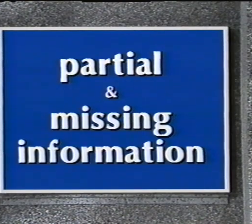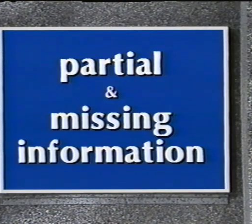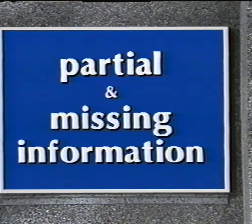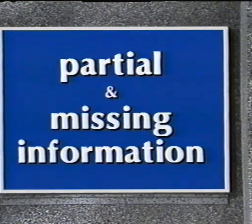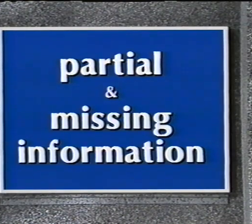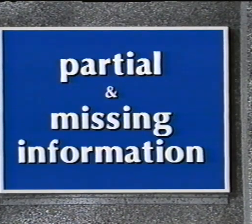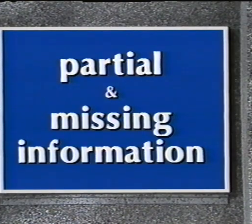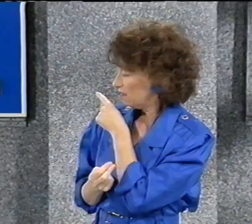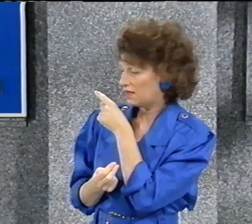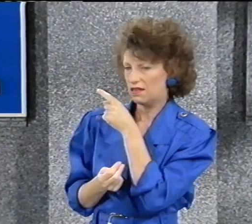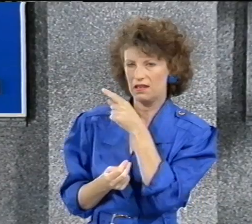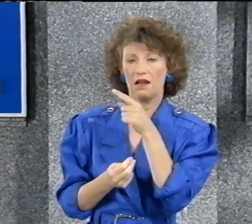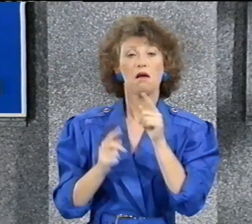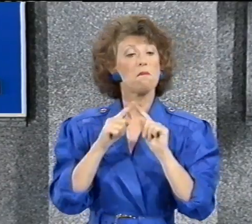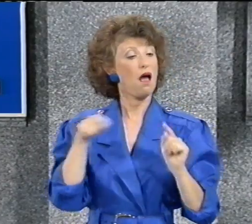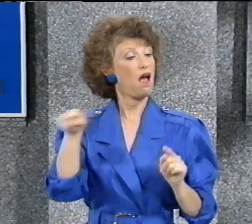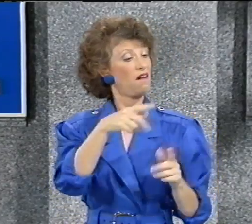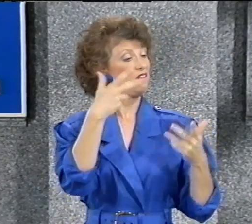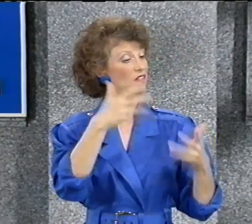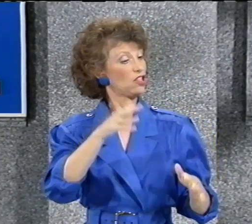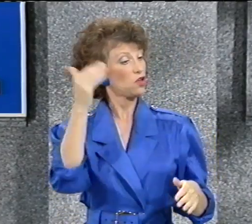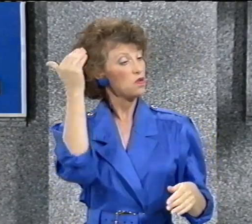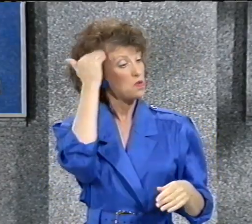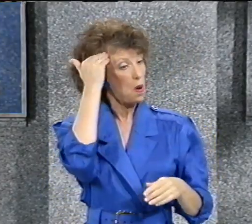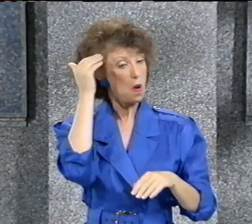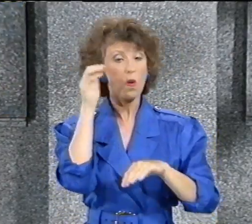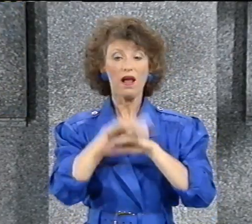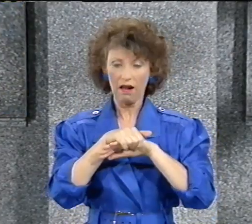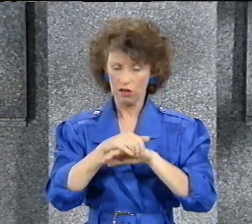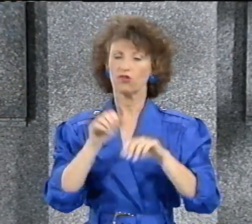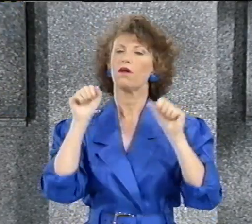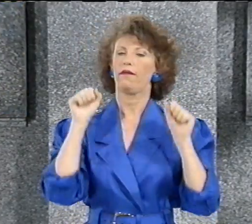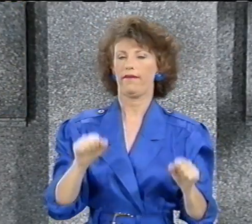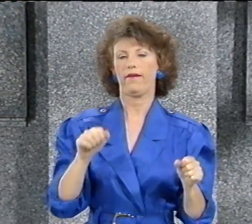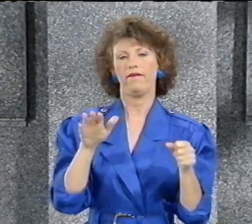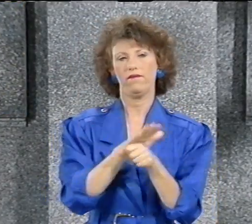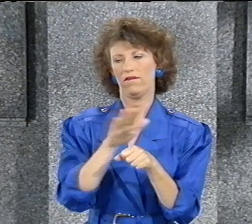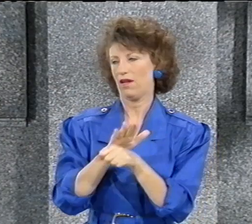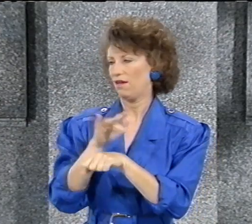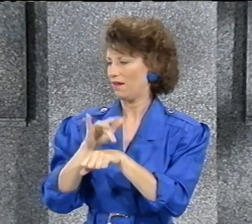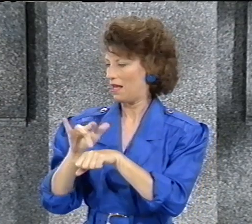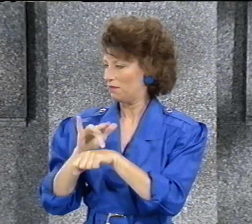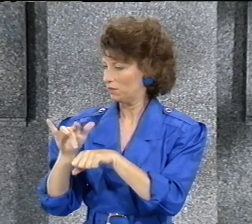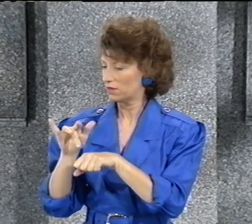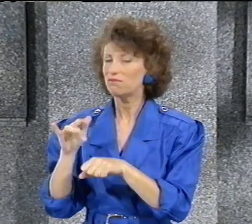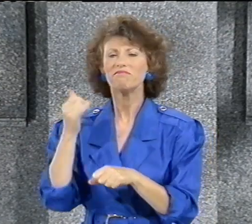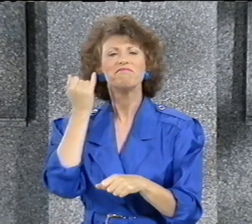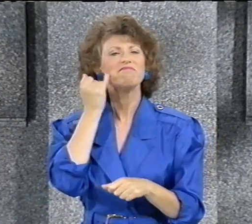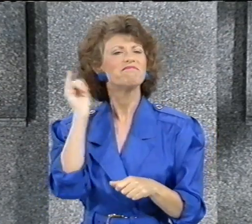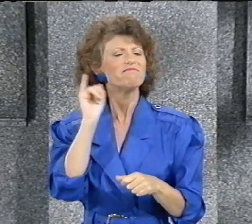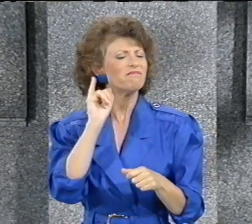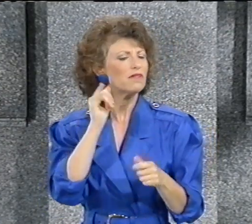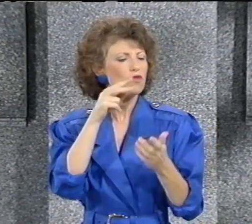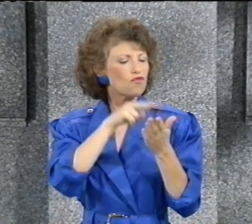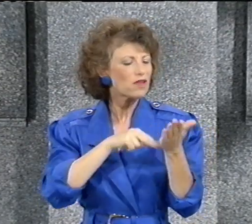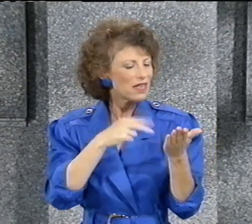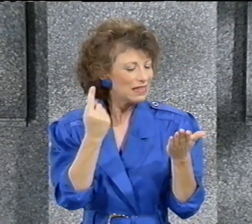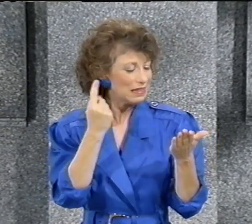Because you know English, you can figure out what the words are. We use our knowledge of English to fill in